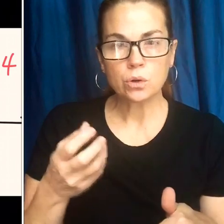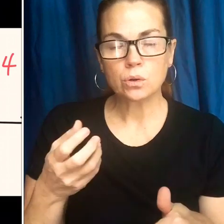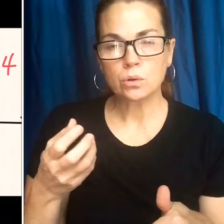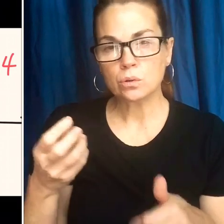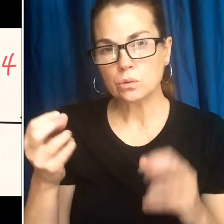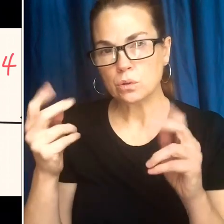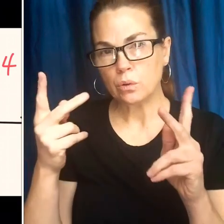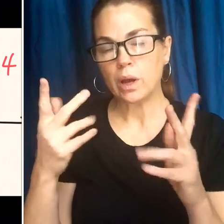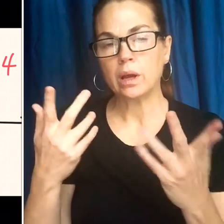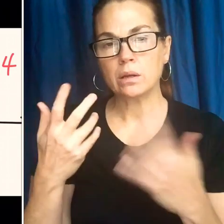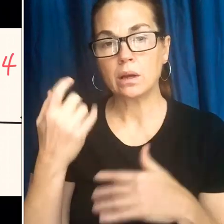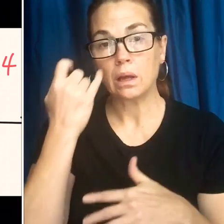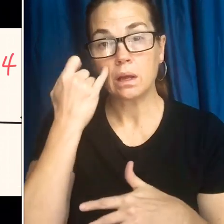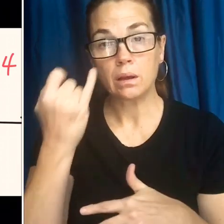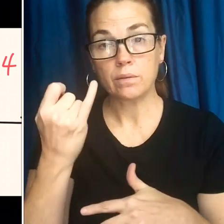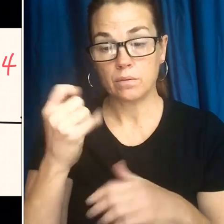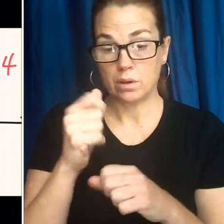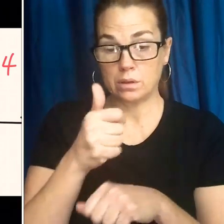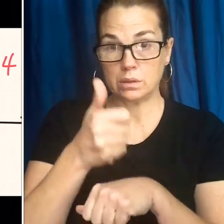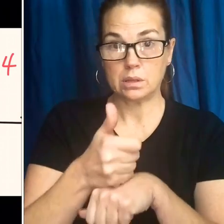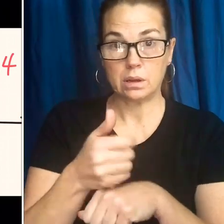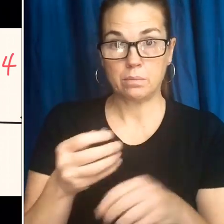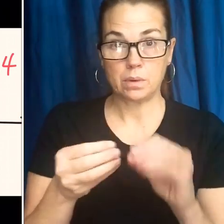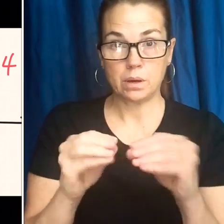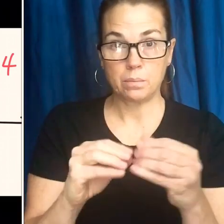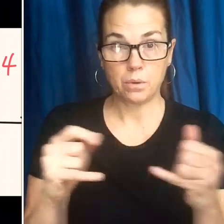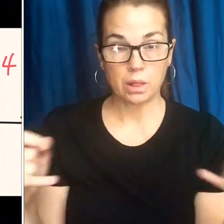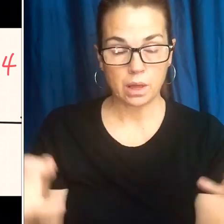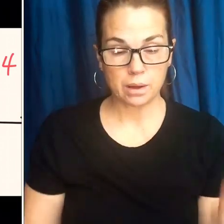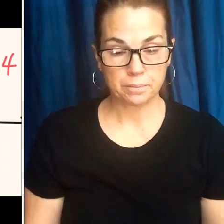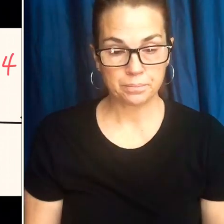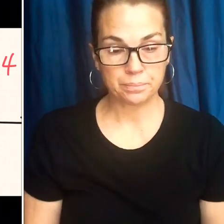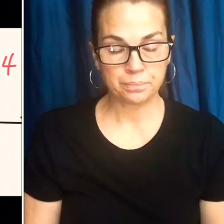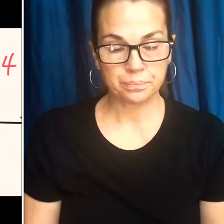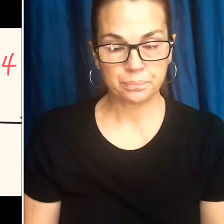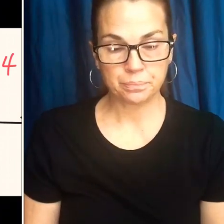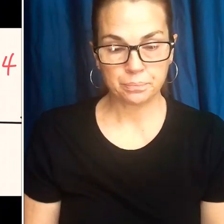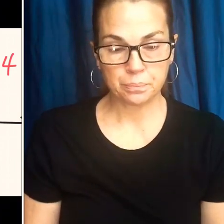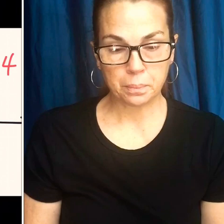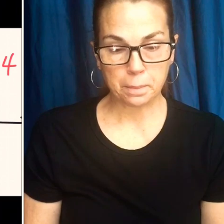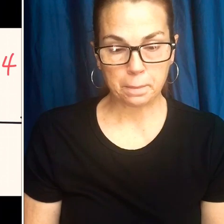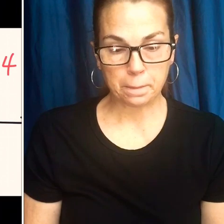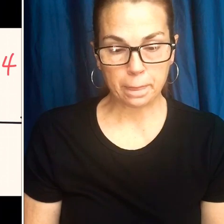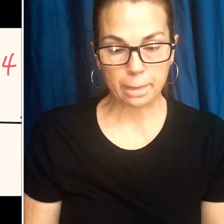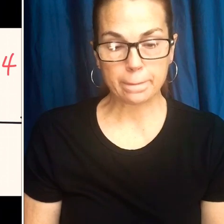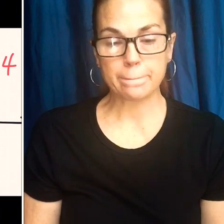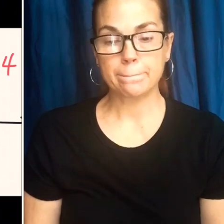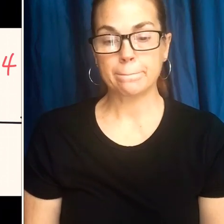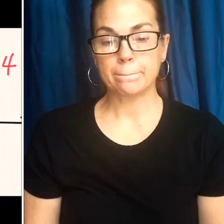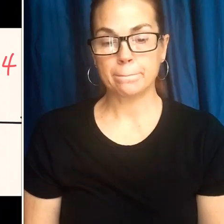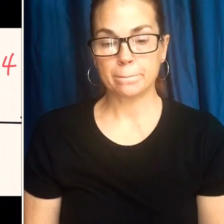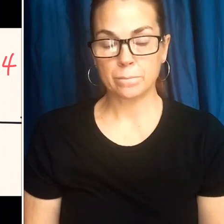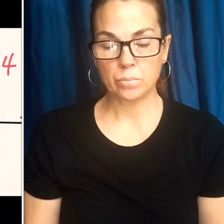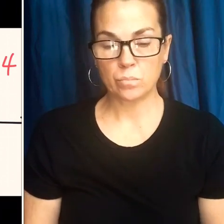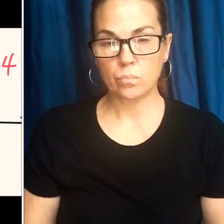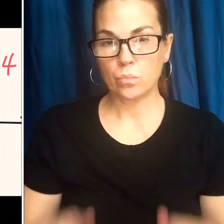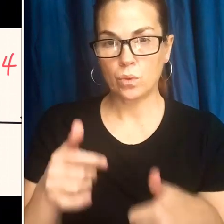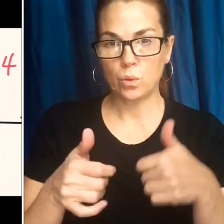which of these 4 rational numbers would I expect to see the furthest to the left? Which one of